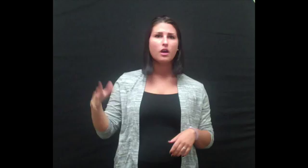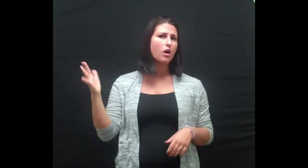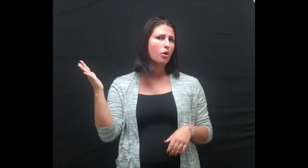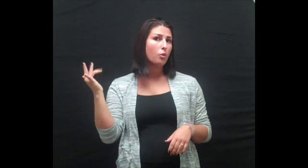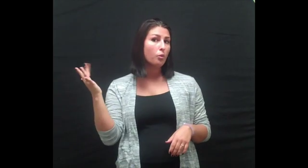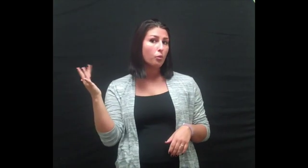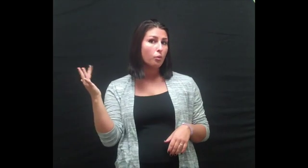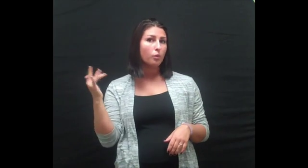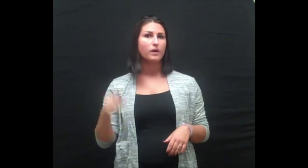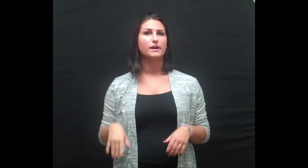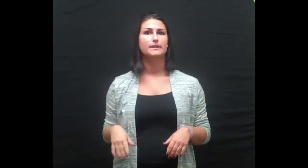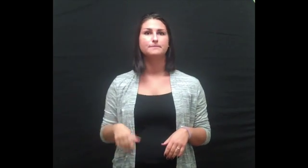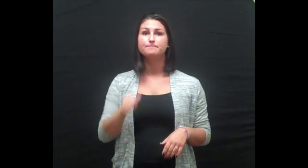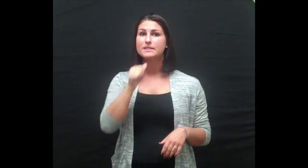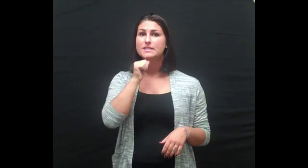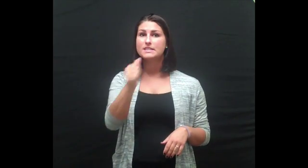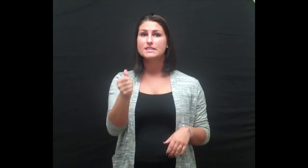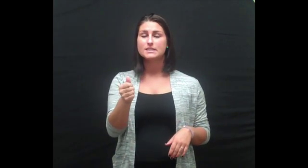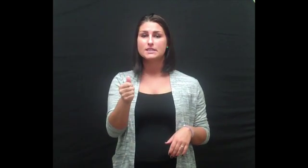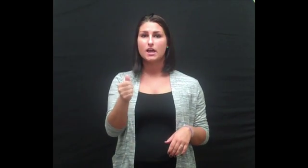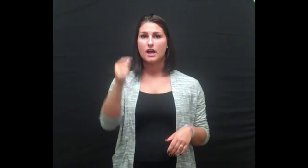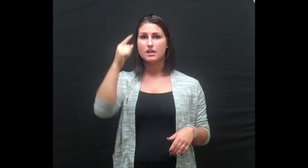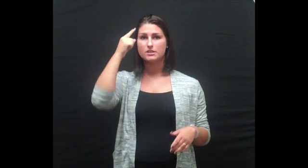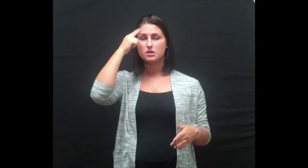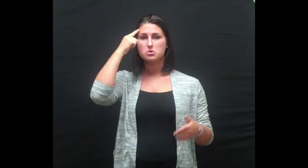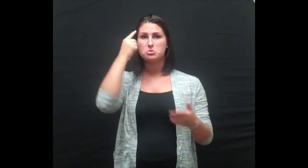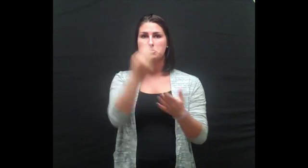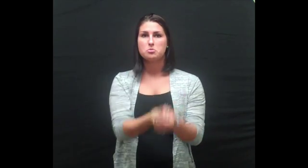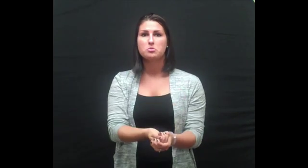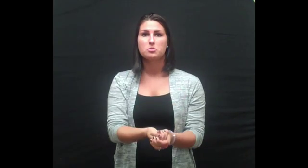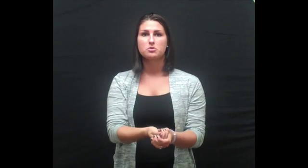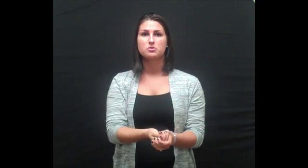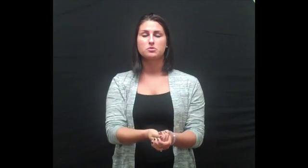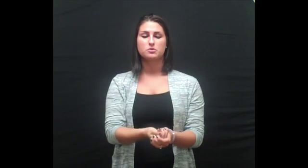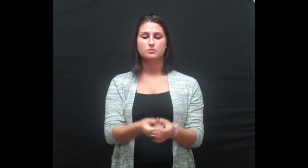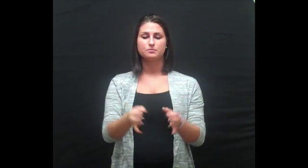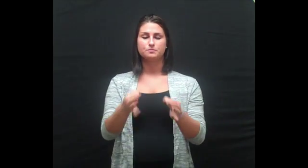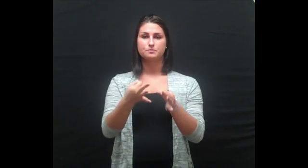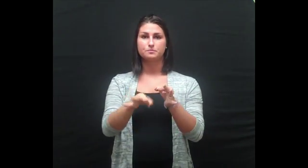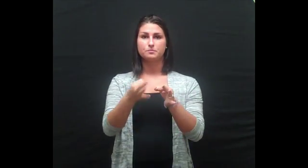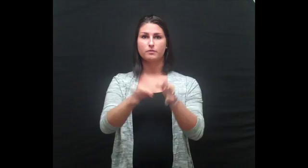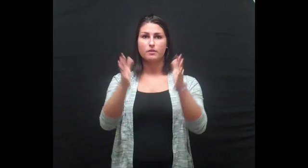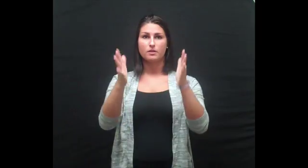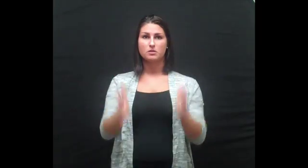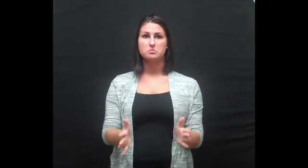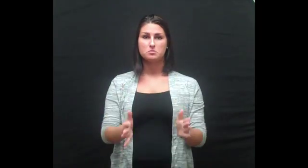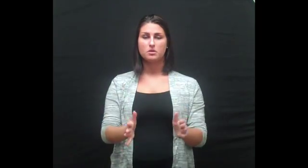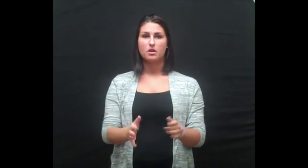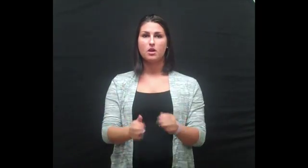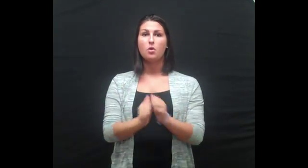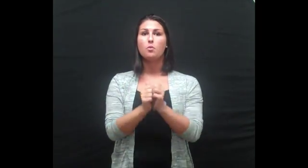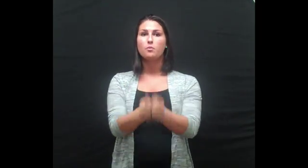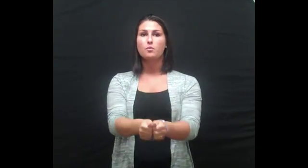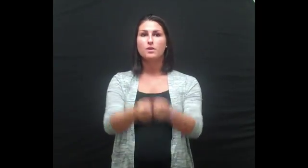deaf, I was able to generalize my understanding of culture to every other individual that I come in contact with.